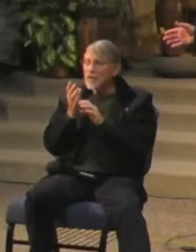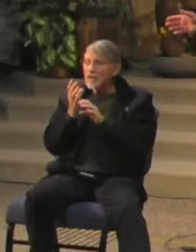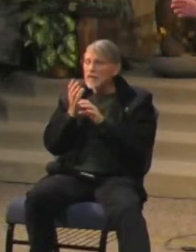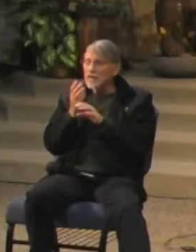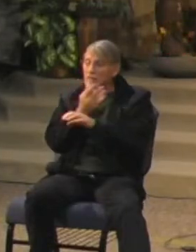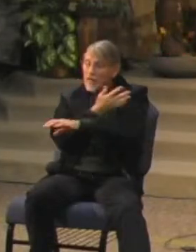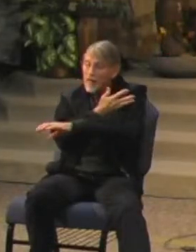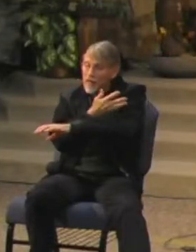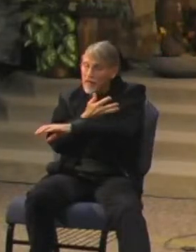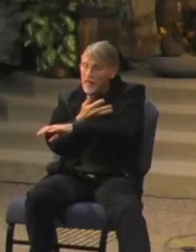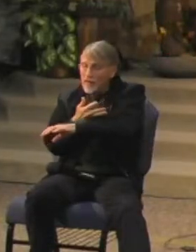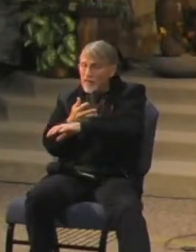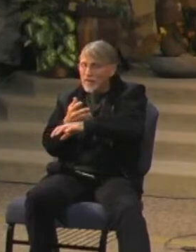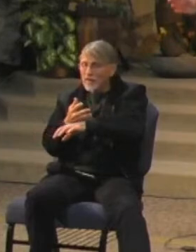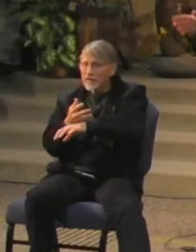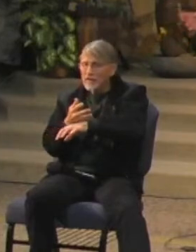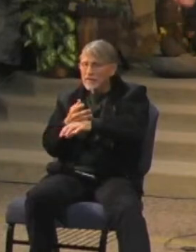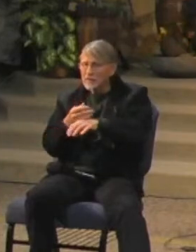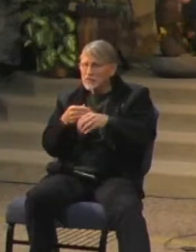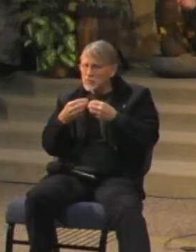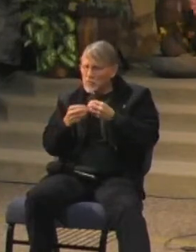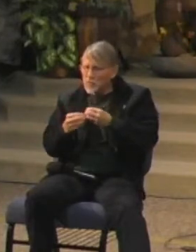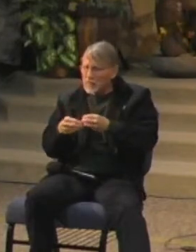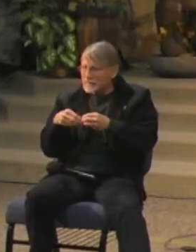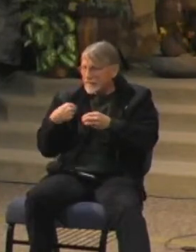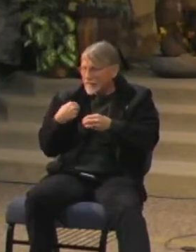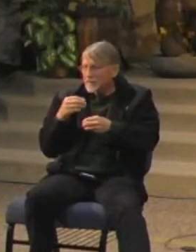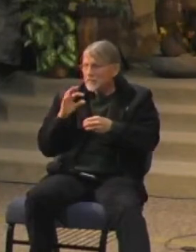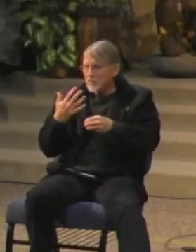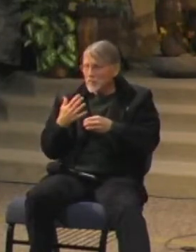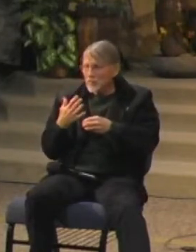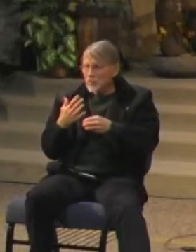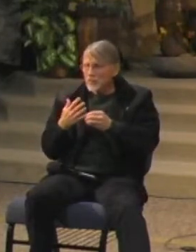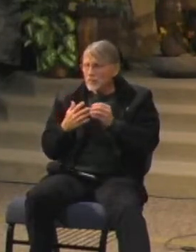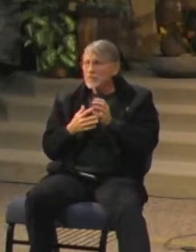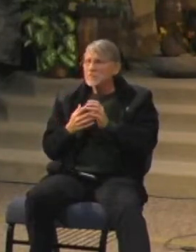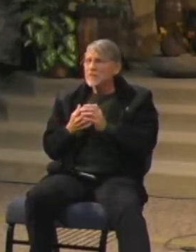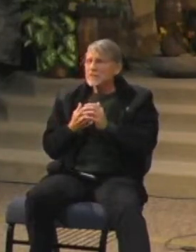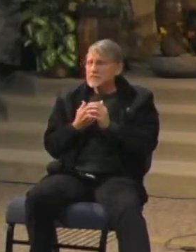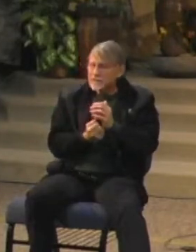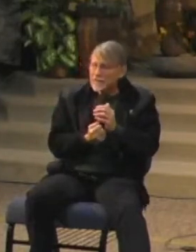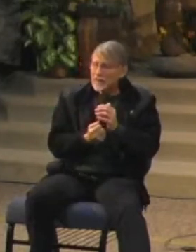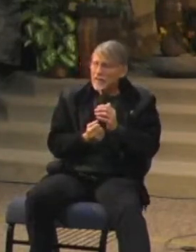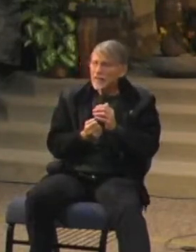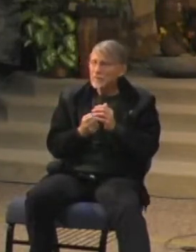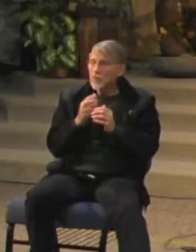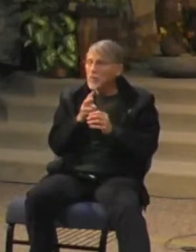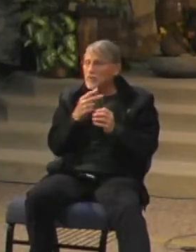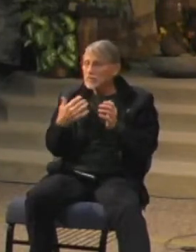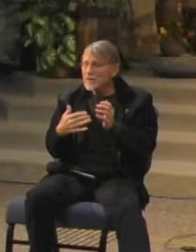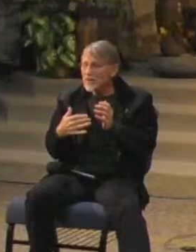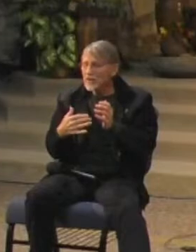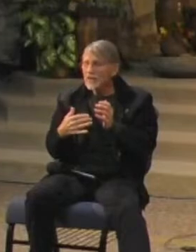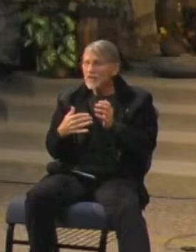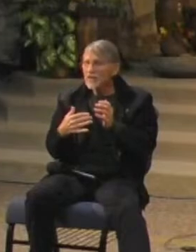Because they didn't have that, or translated that. I'm sure there's a better way of saying that. But these are just some of the things